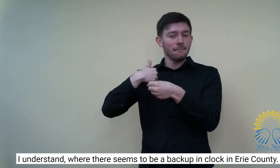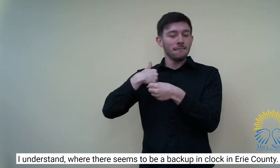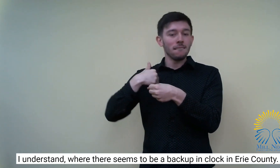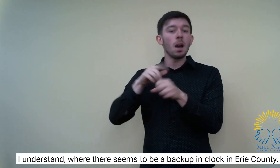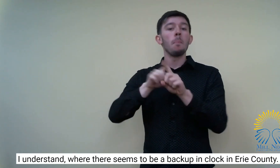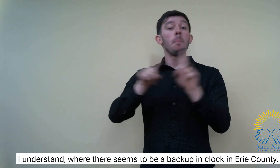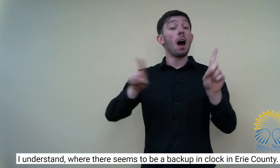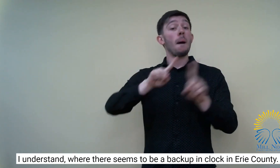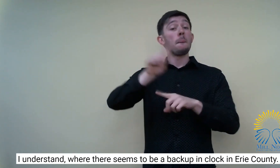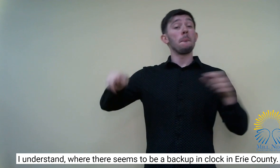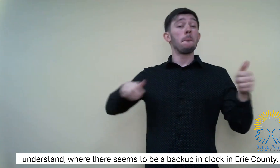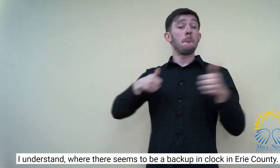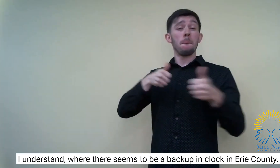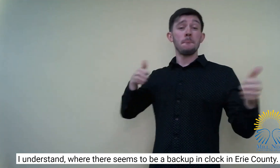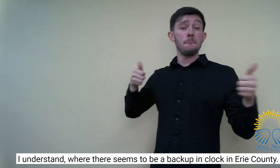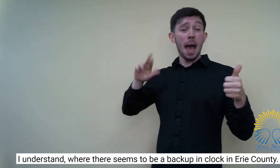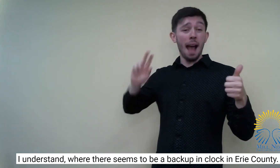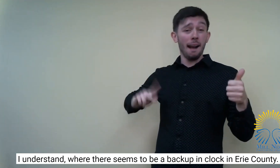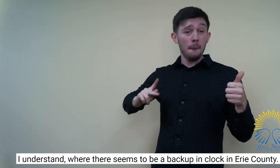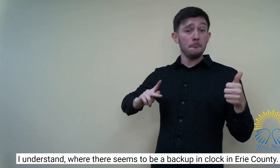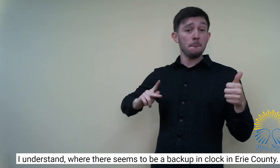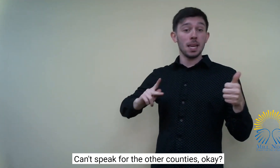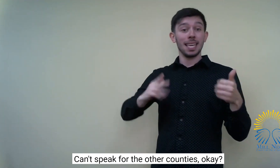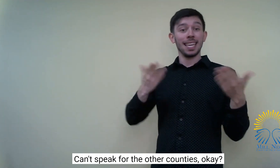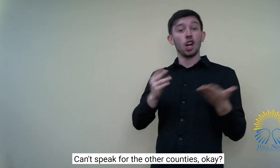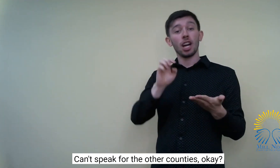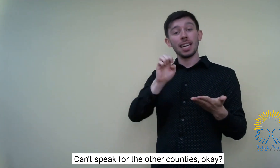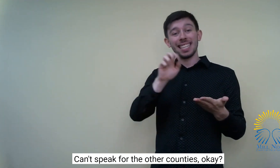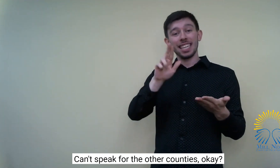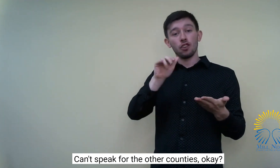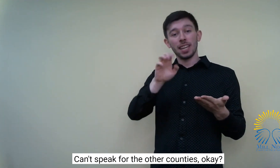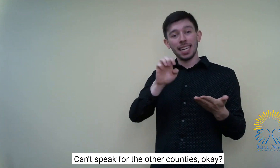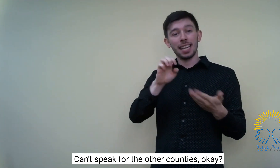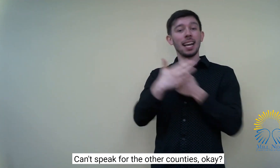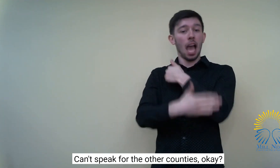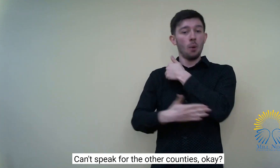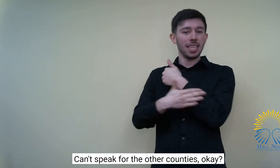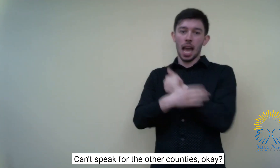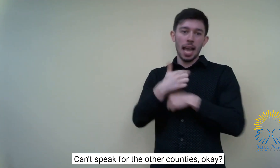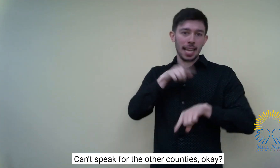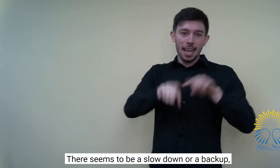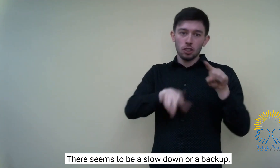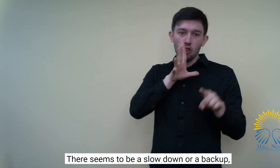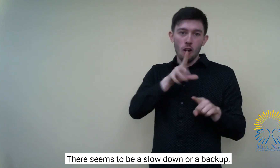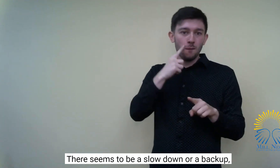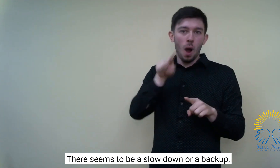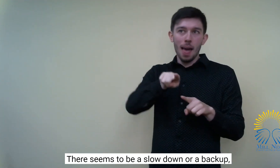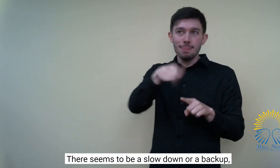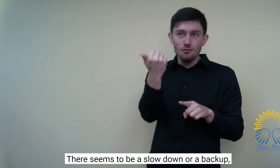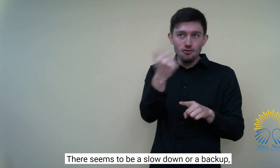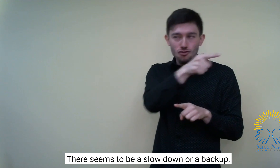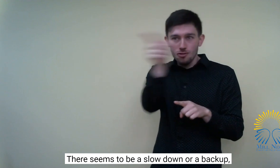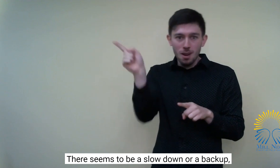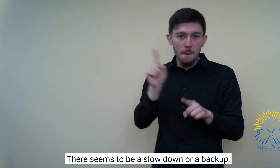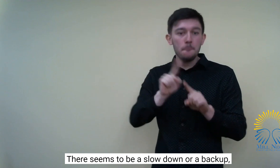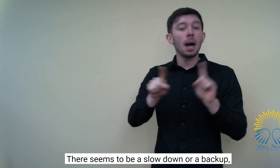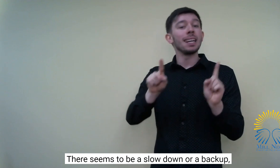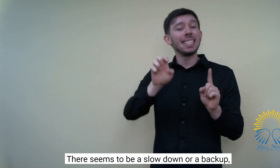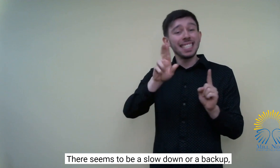backup and clog in Erie County, can't speak for the other counties, okay? There seems to be a